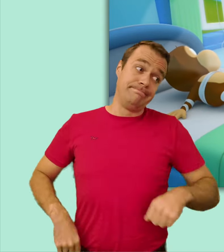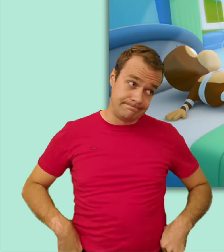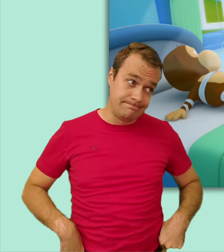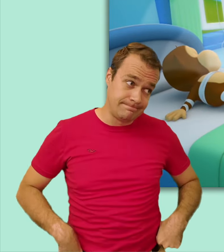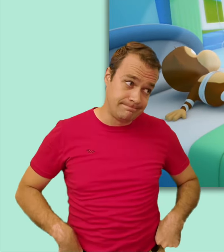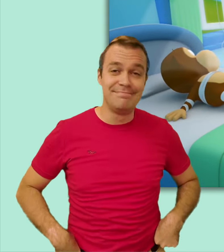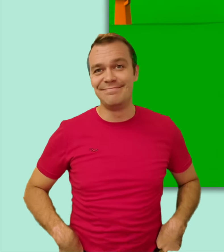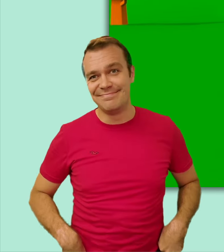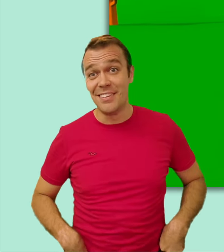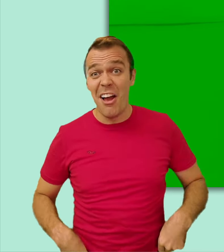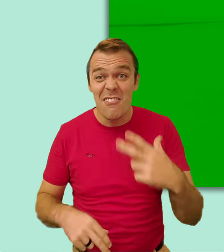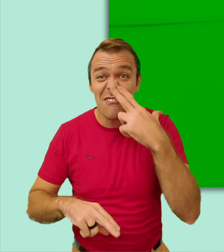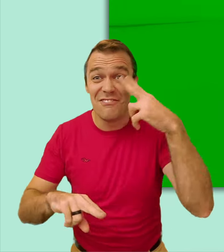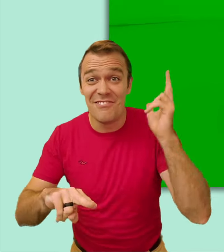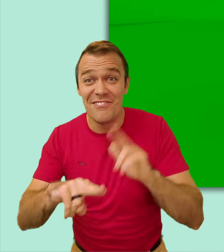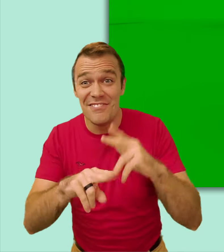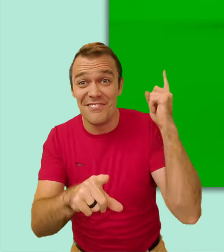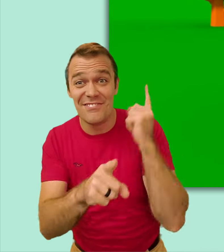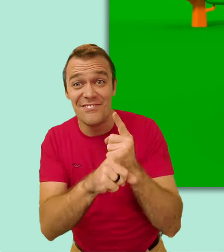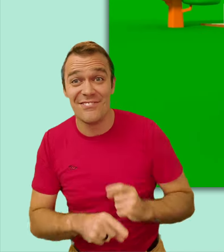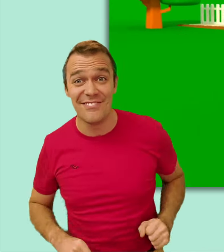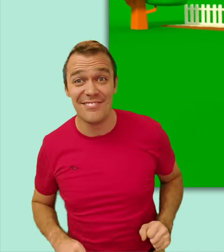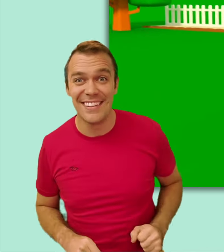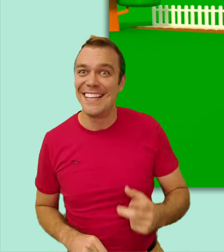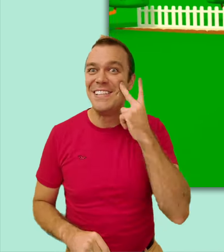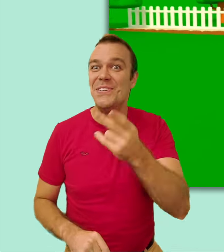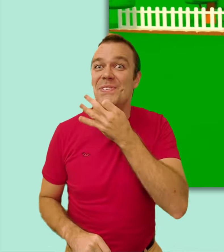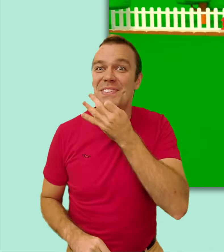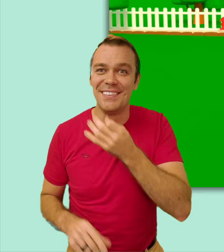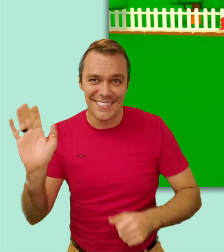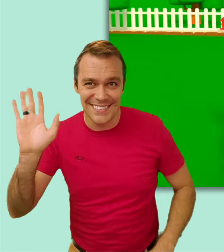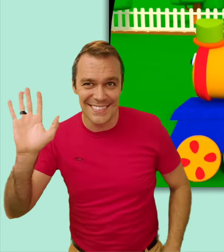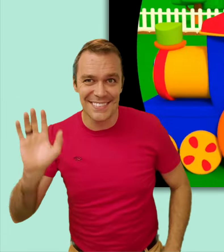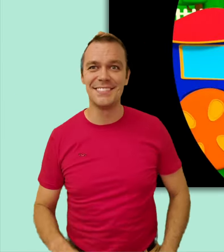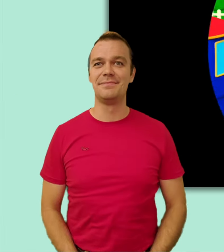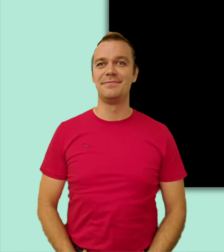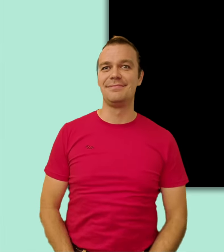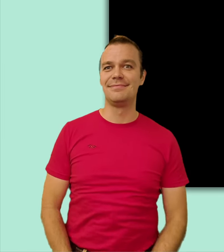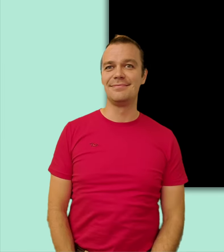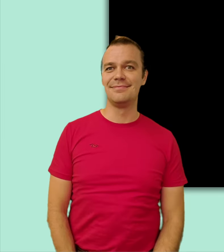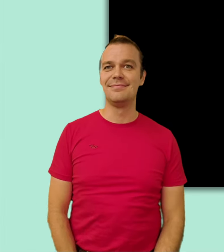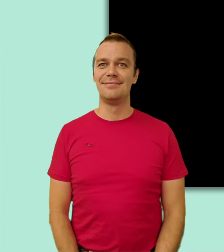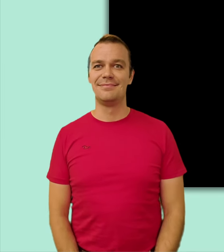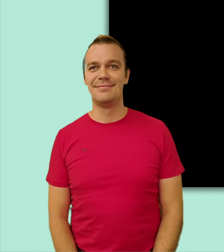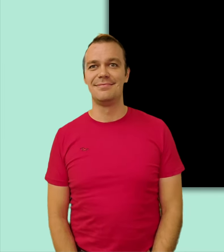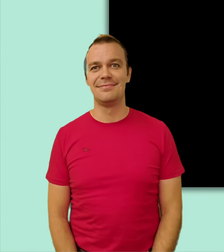bed. Wasn't that fun? See you soon!